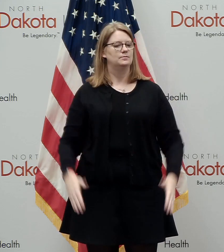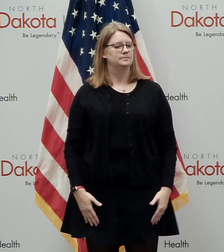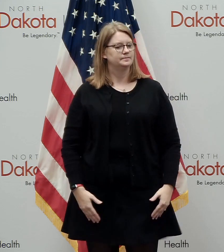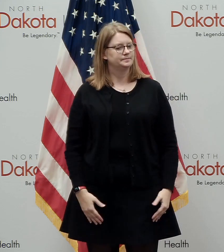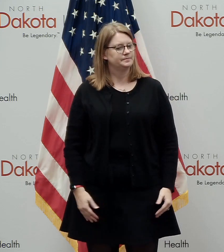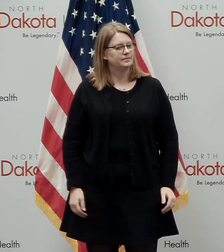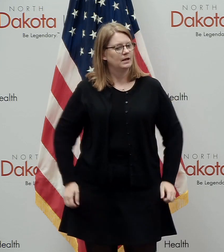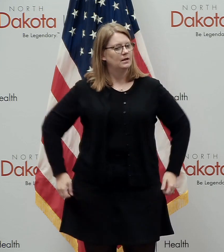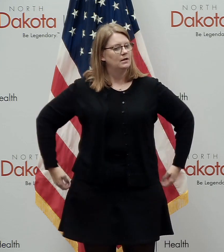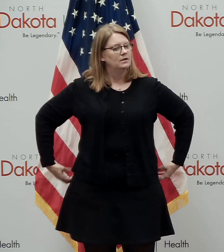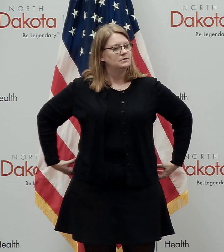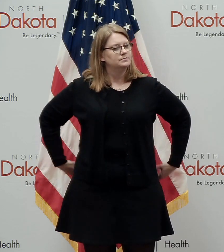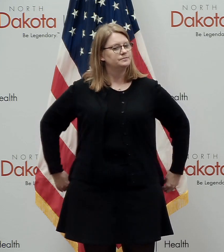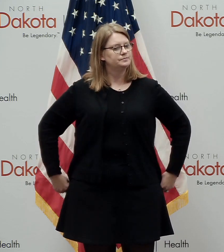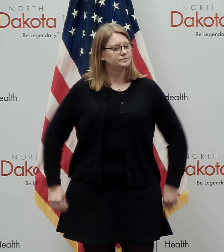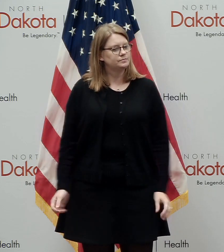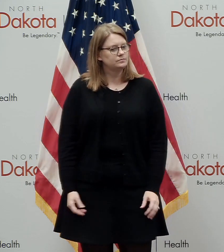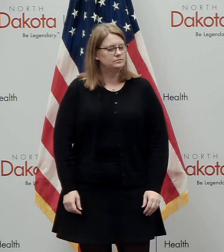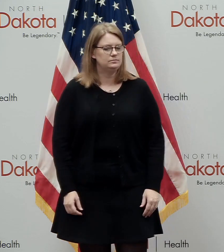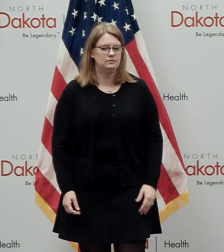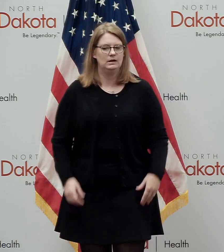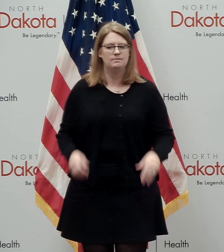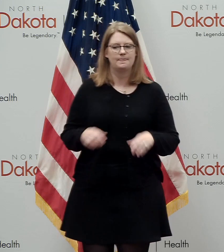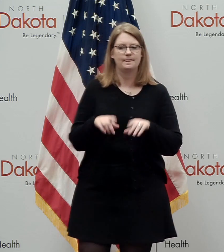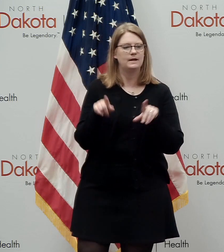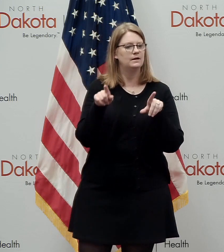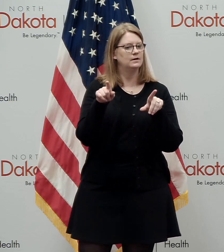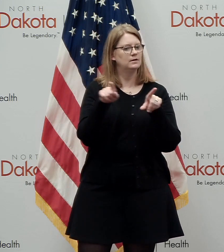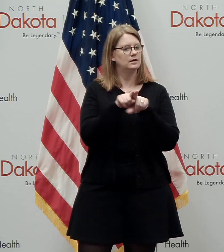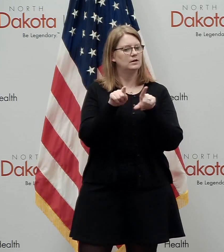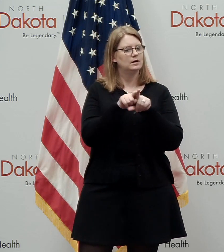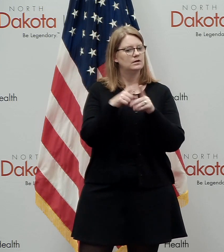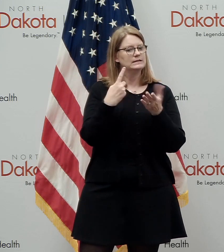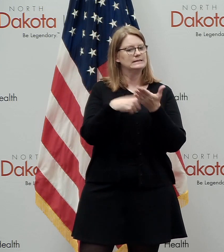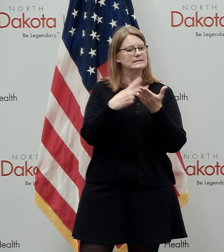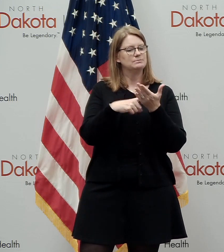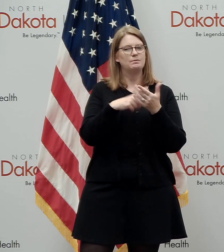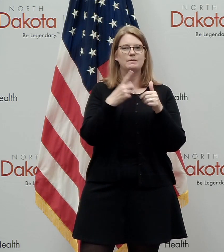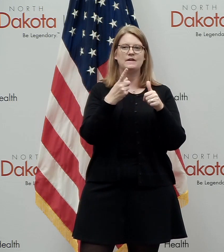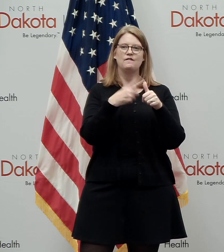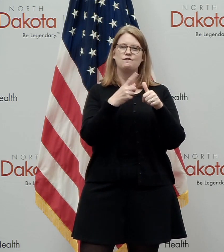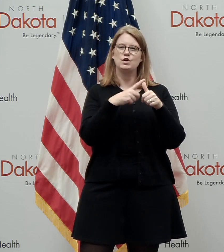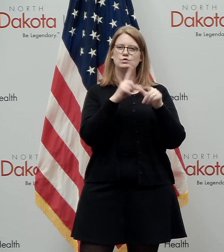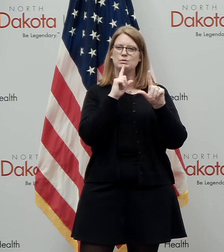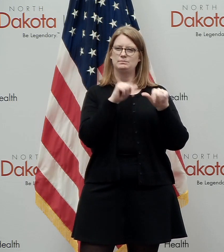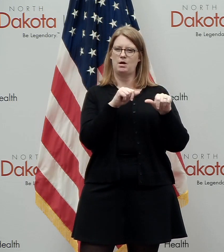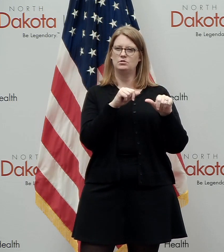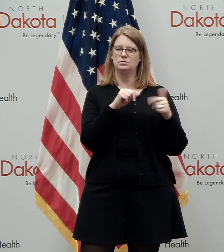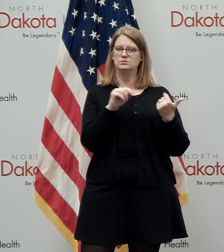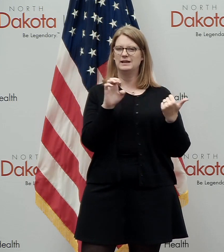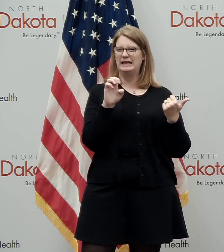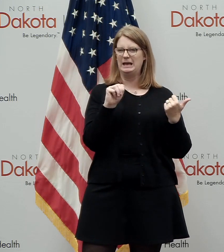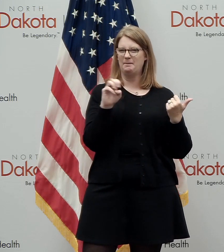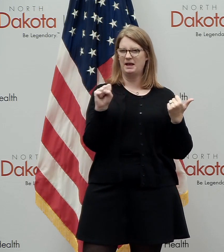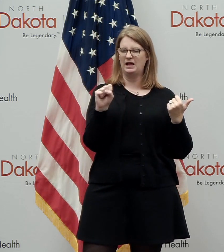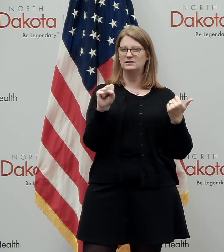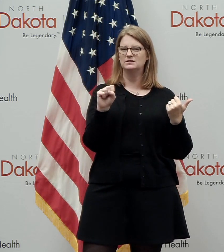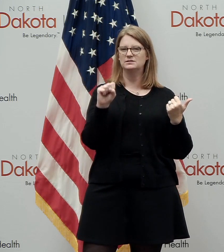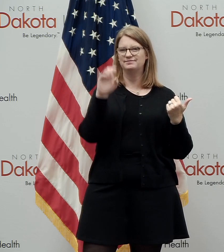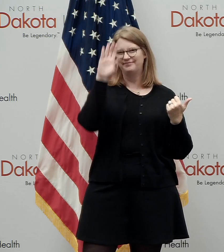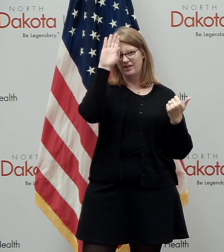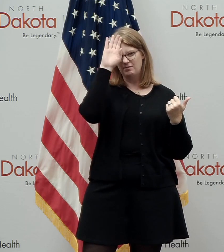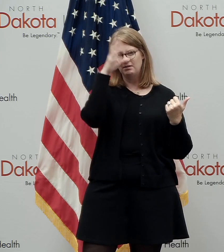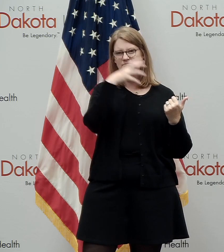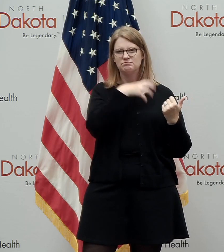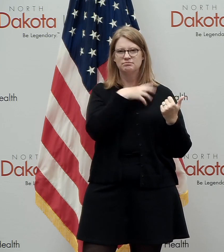In our gratitude section today, we want to talk about first responders, but this is also a week that we look